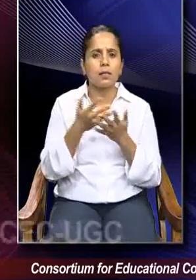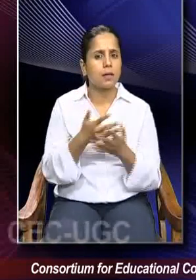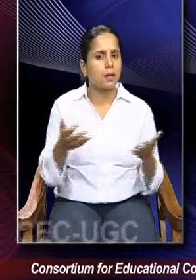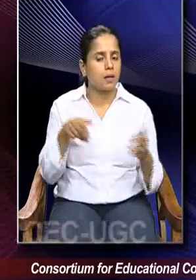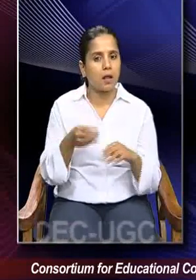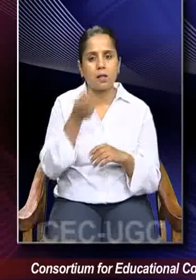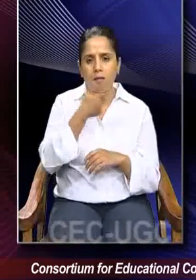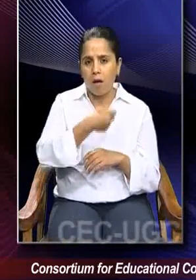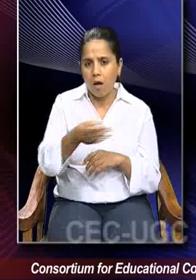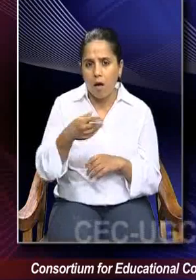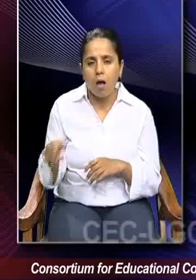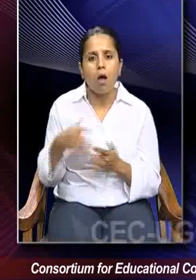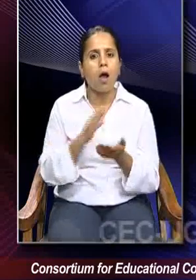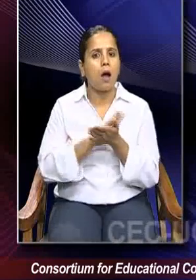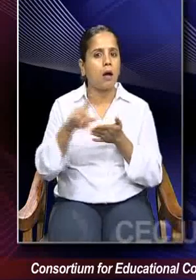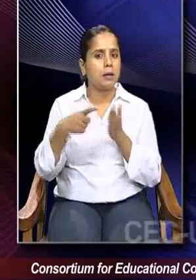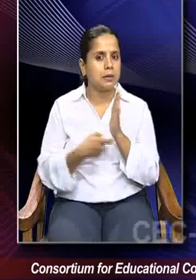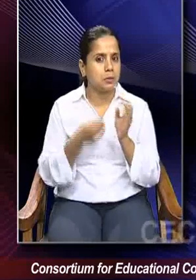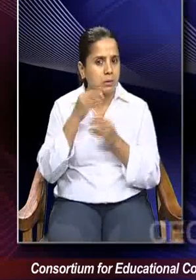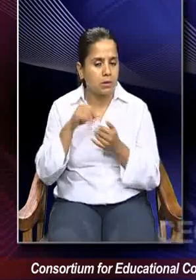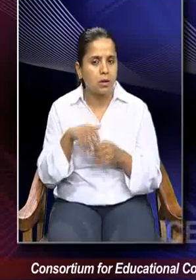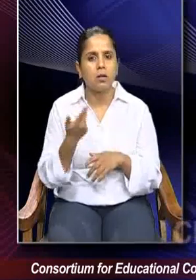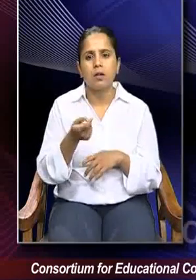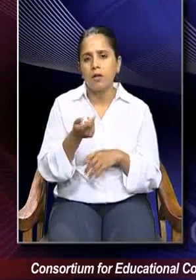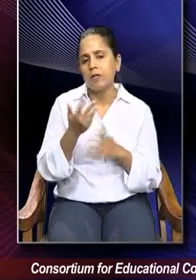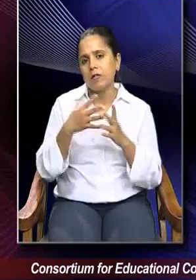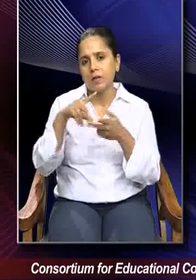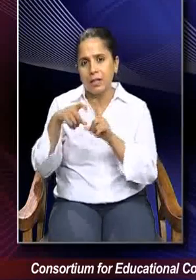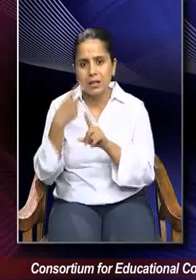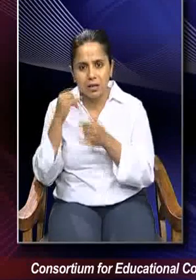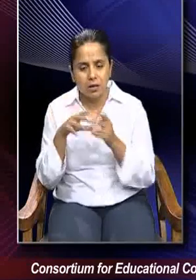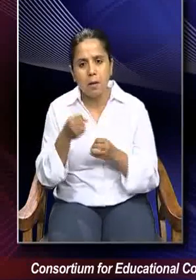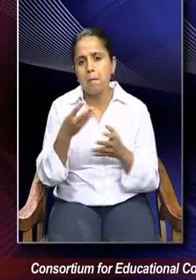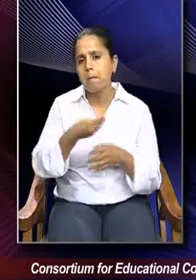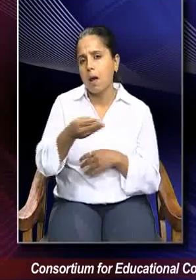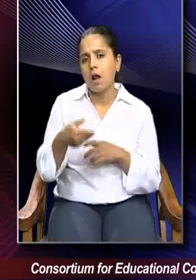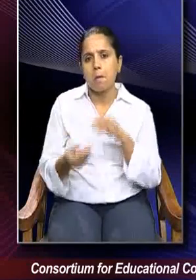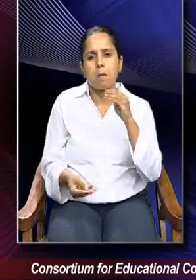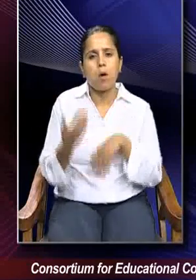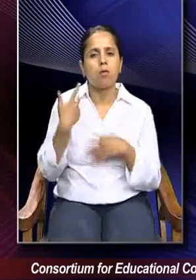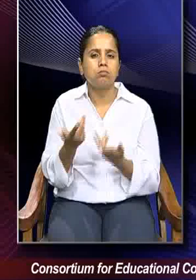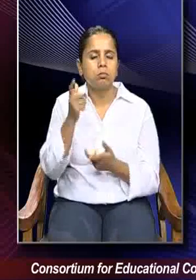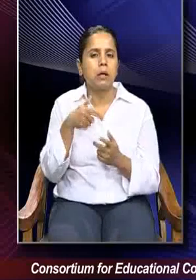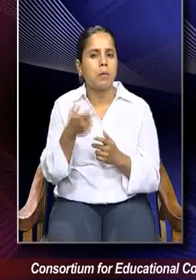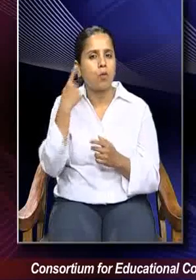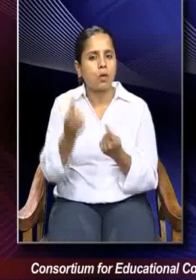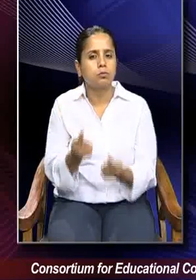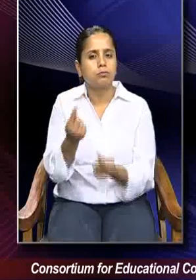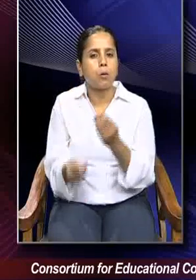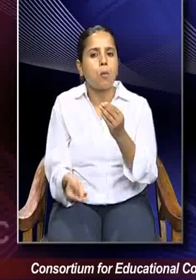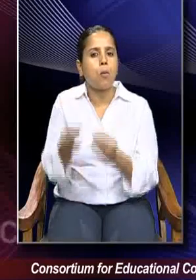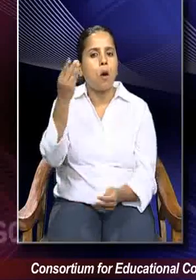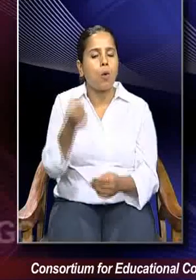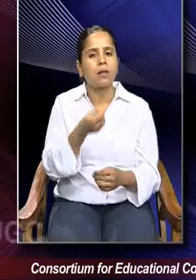fertilizers, pesticides and herbicides, weedicides are allied to the increase in the crop yield. Apart